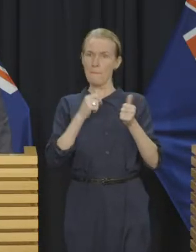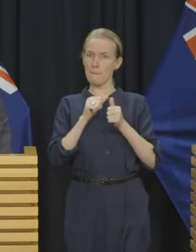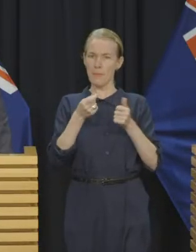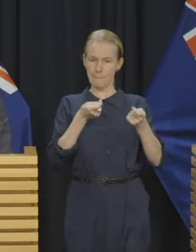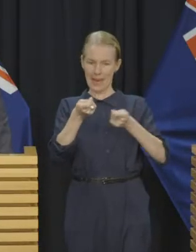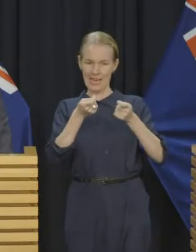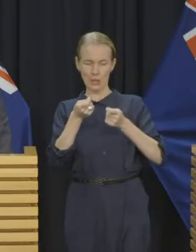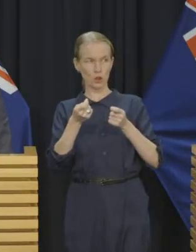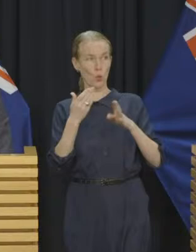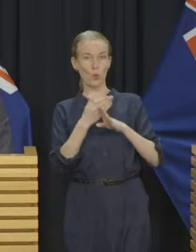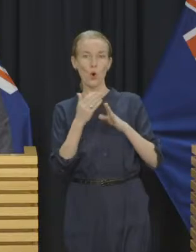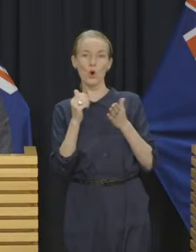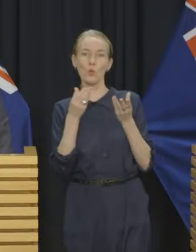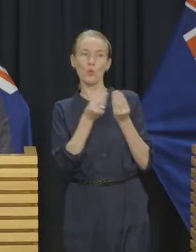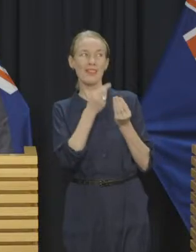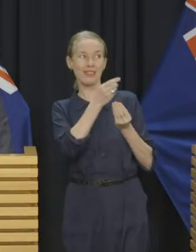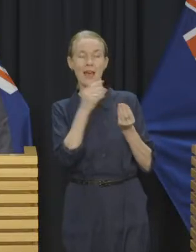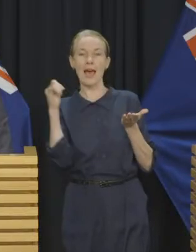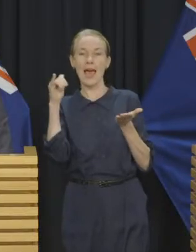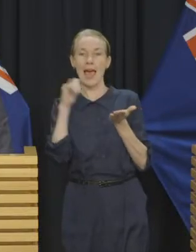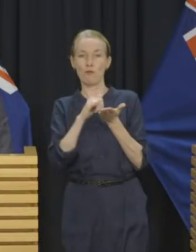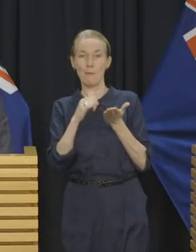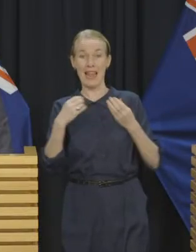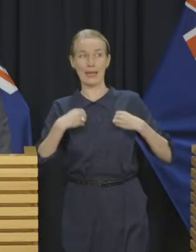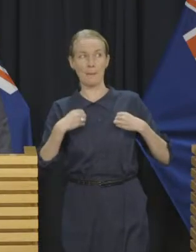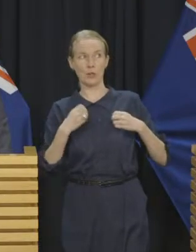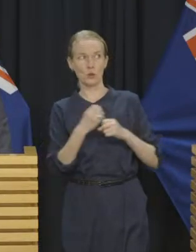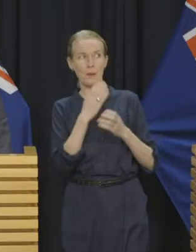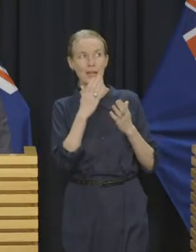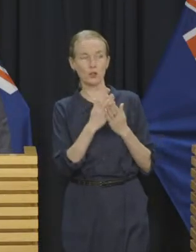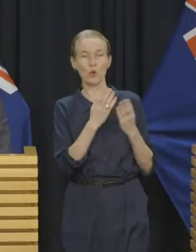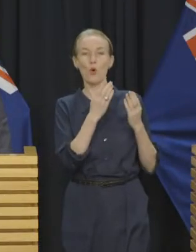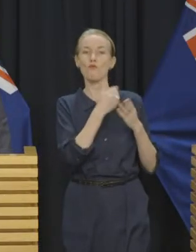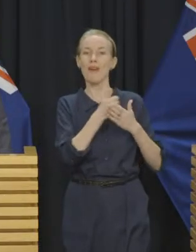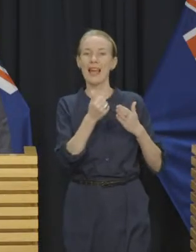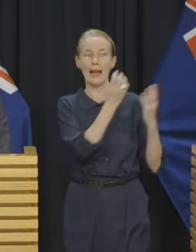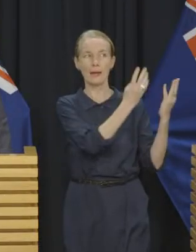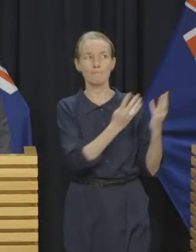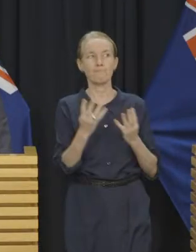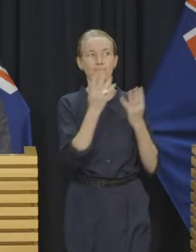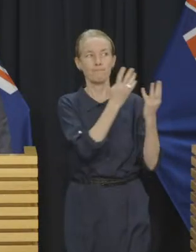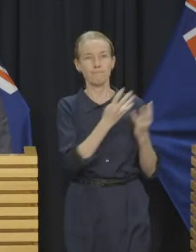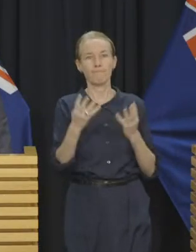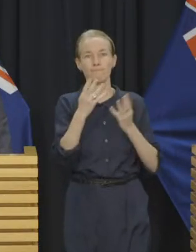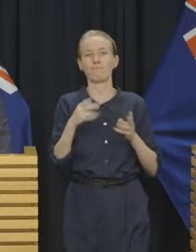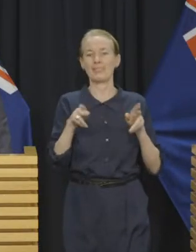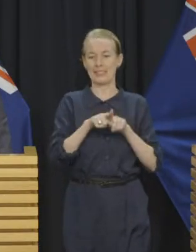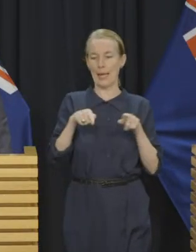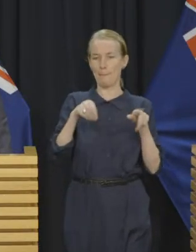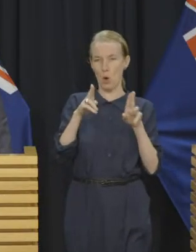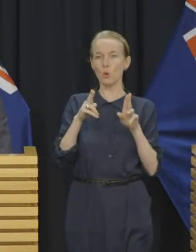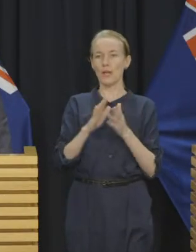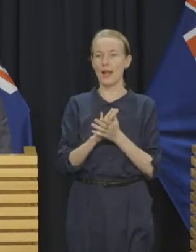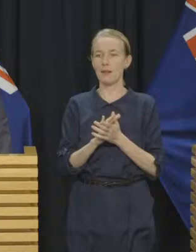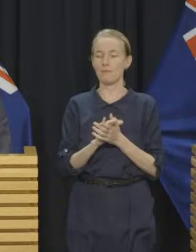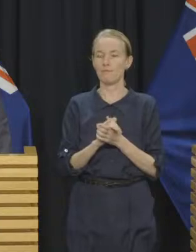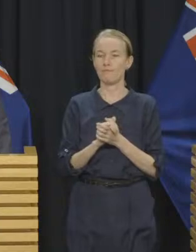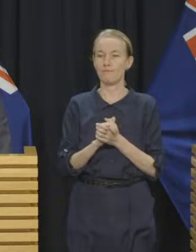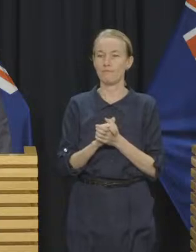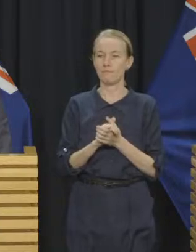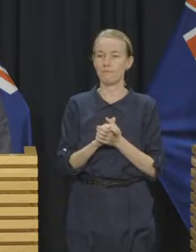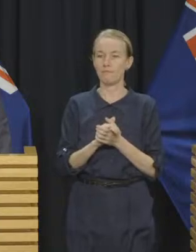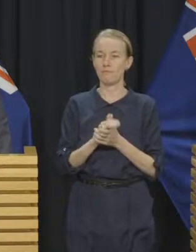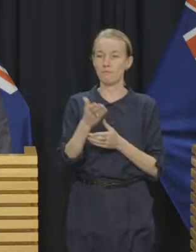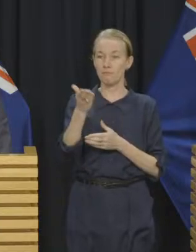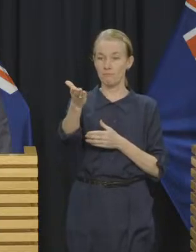do that, I think that would be preferable. On the case today, for either one of you, with the child becoming